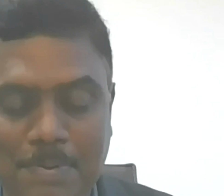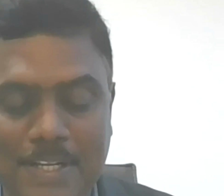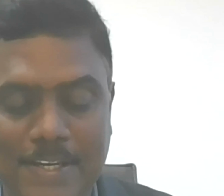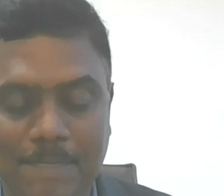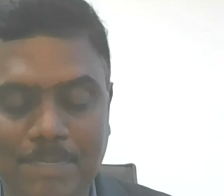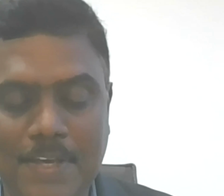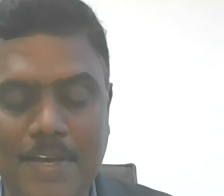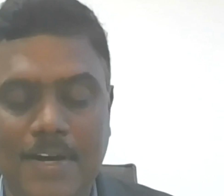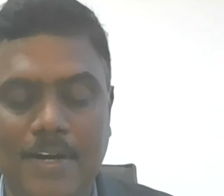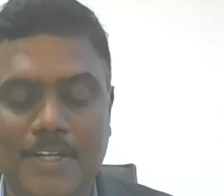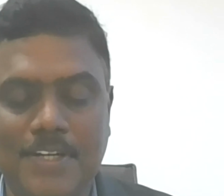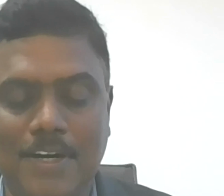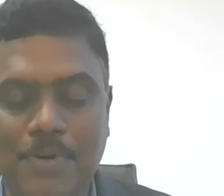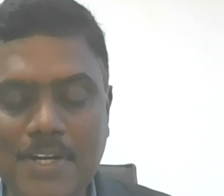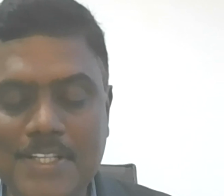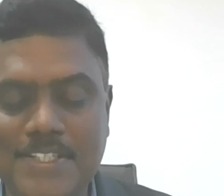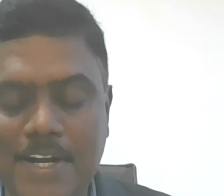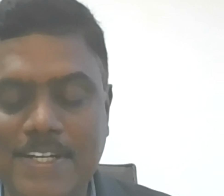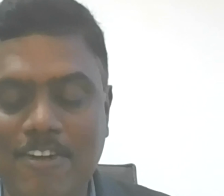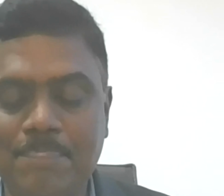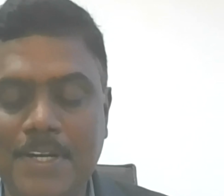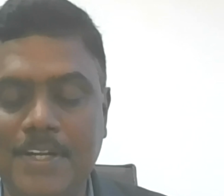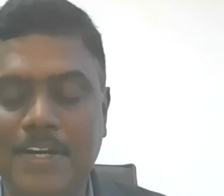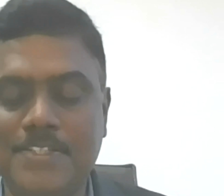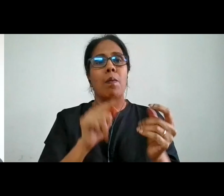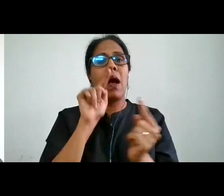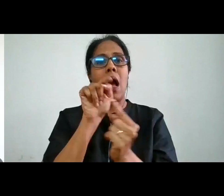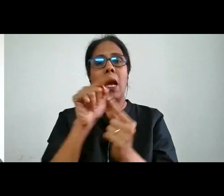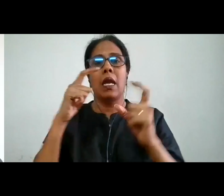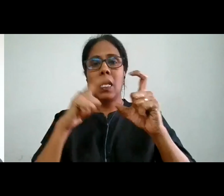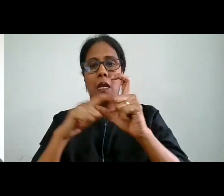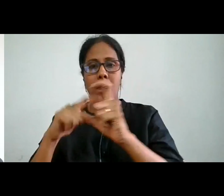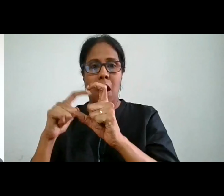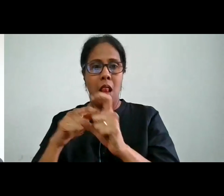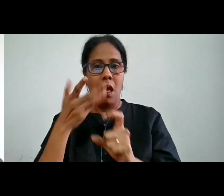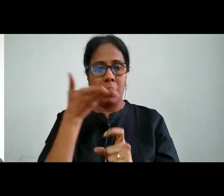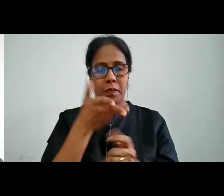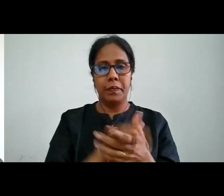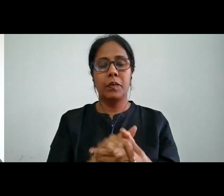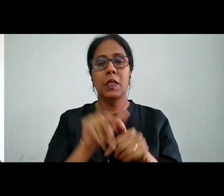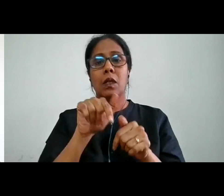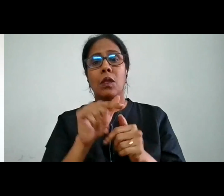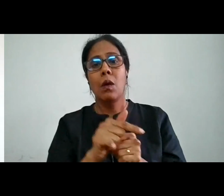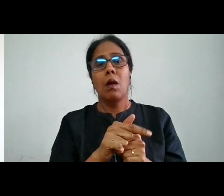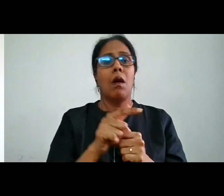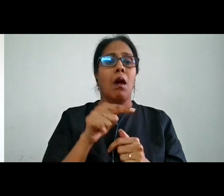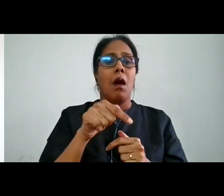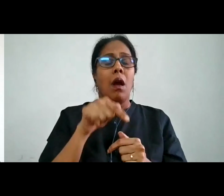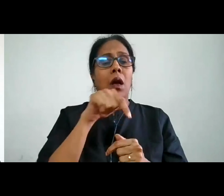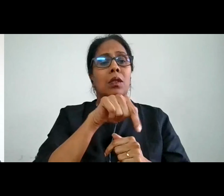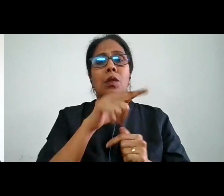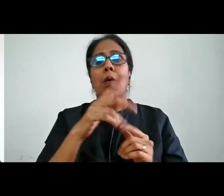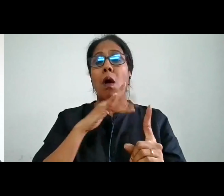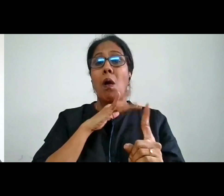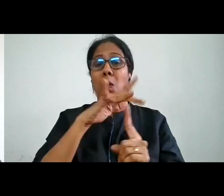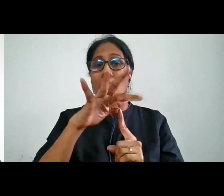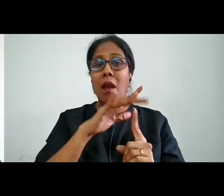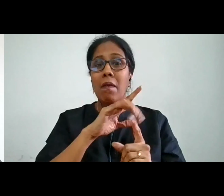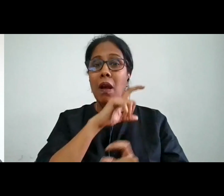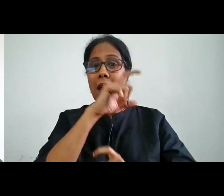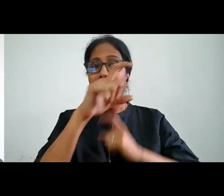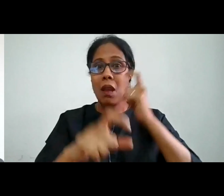IEEE. Her work in standards development and industry interoperability programs continue to enable the Wi-Fi industry to innovate